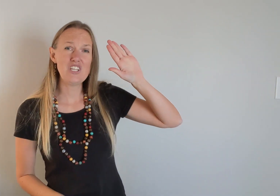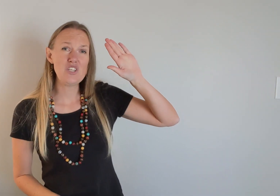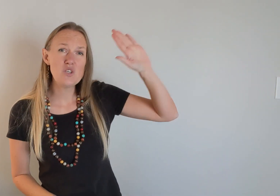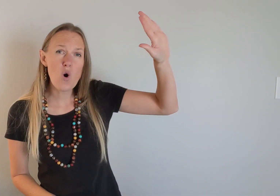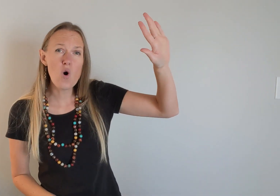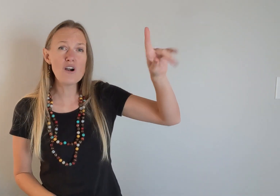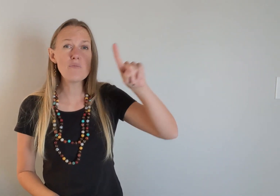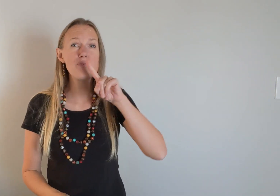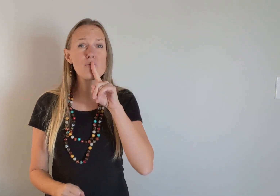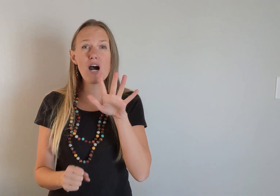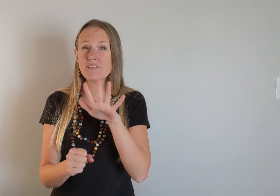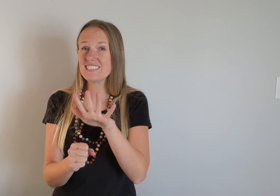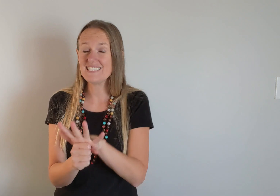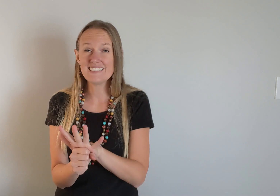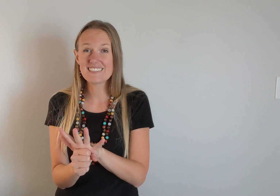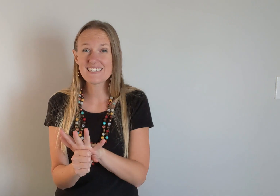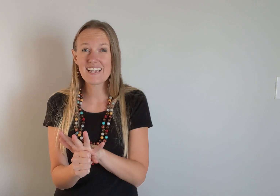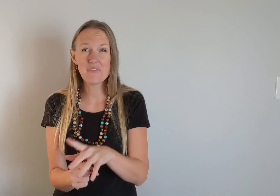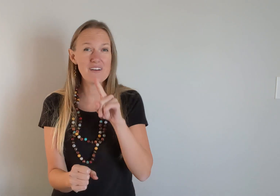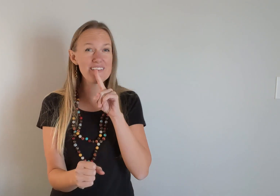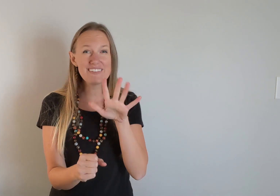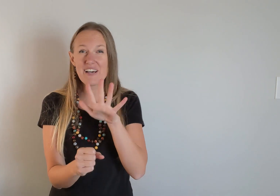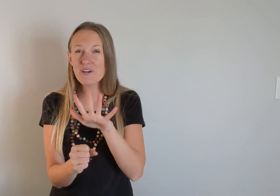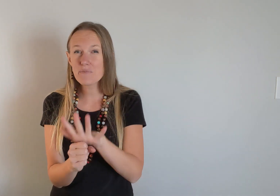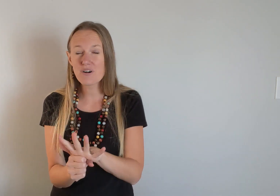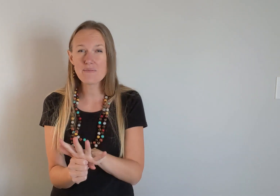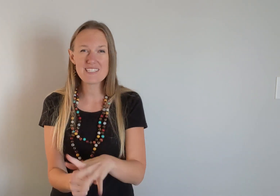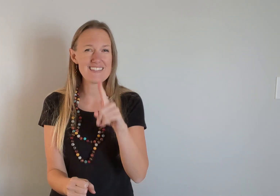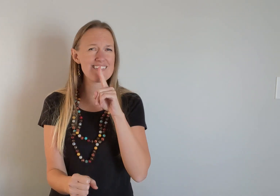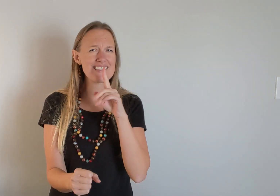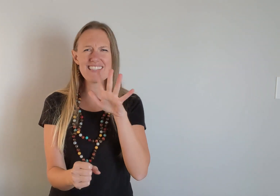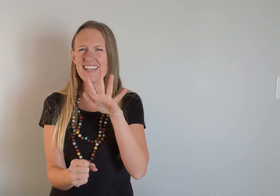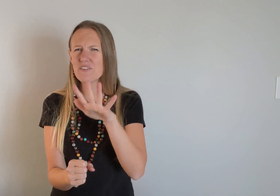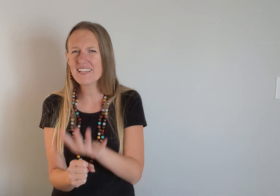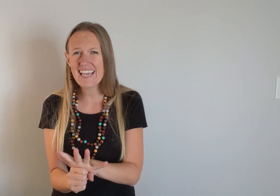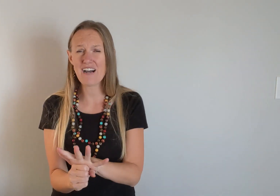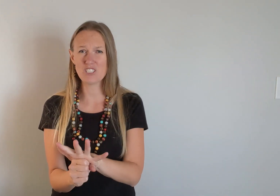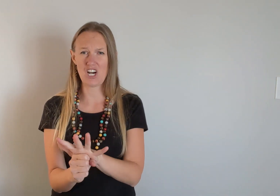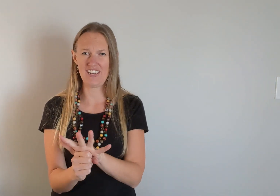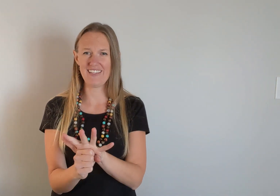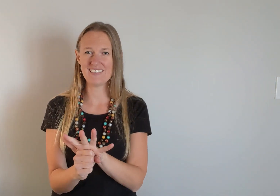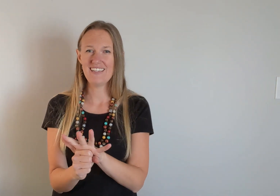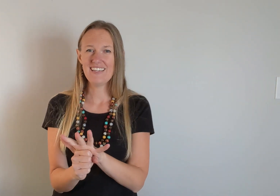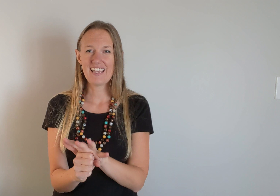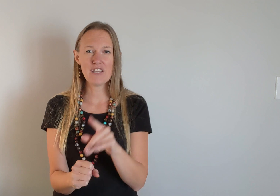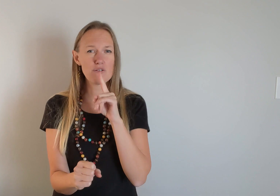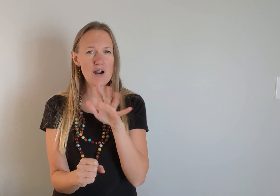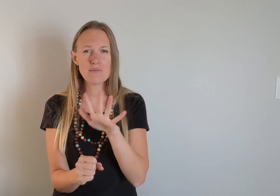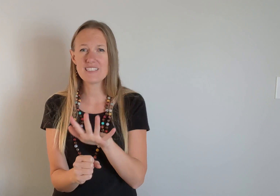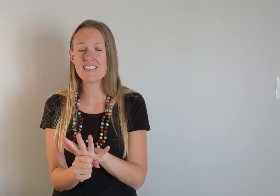in your promises. Okay, we already learned that one. Promises. God said it, you can count on it. Okay, promises.